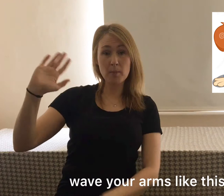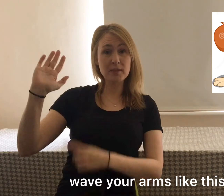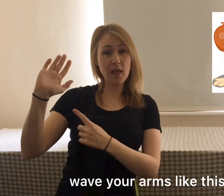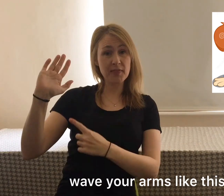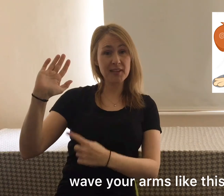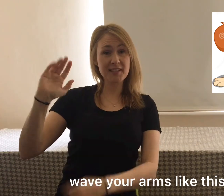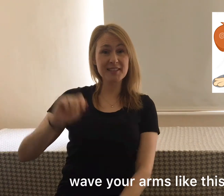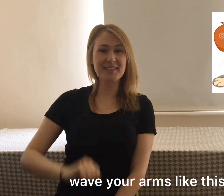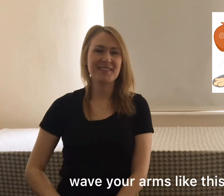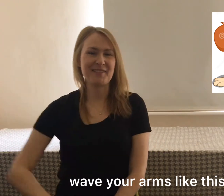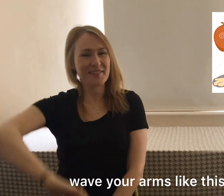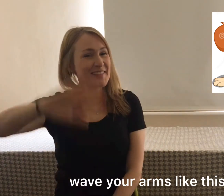like this.